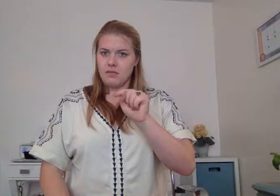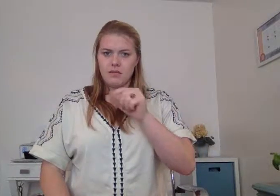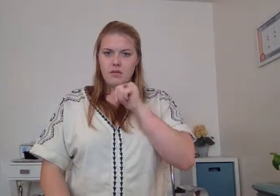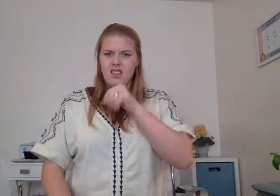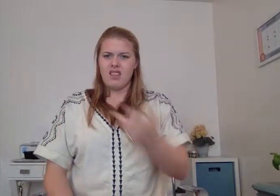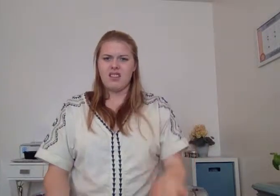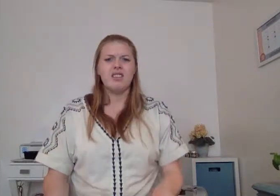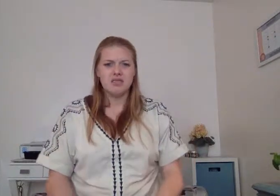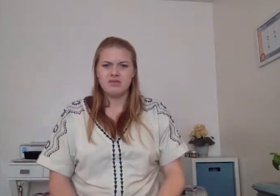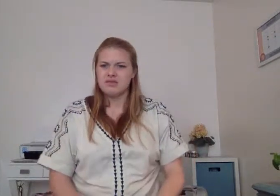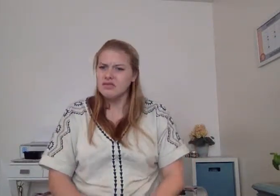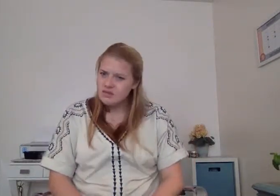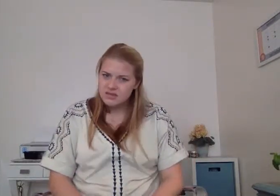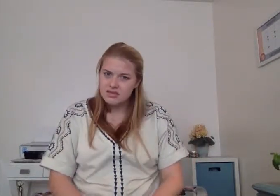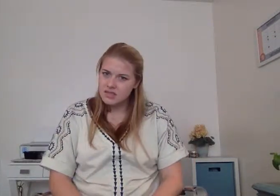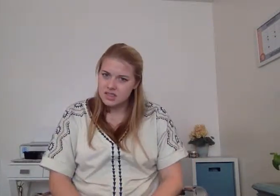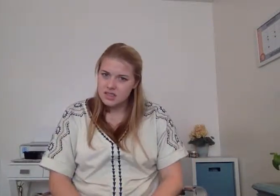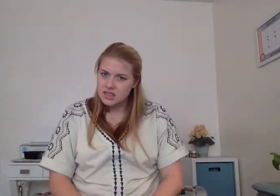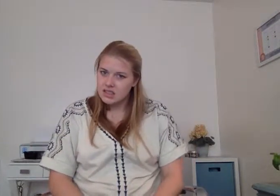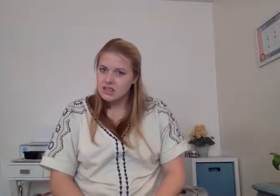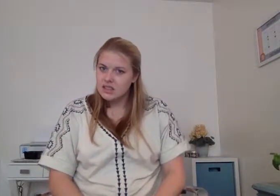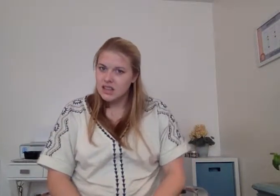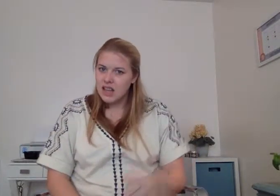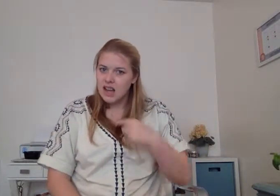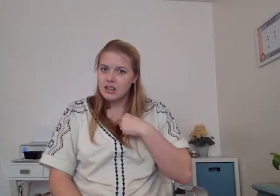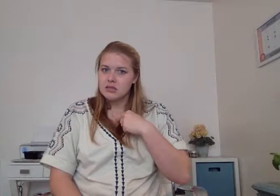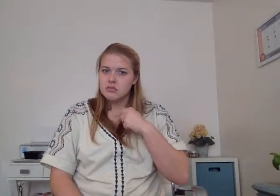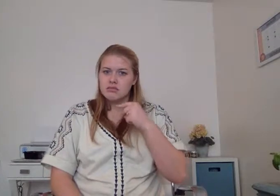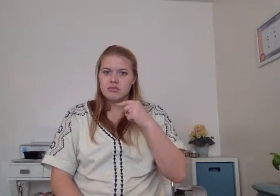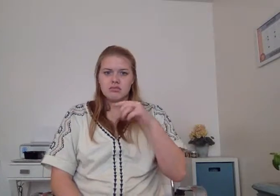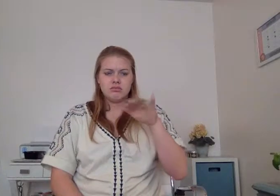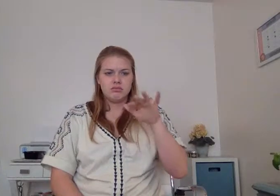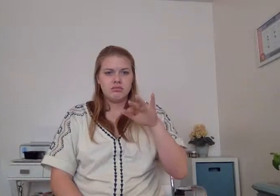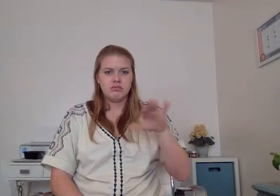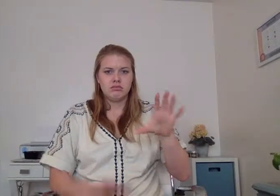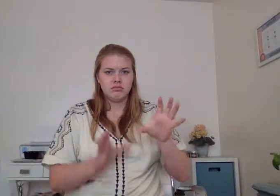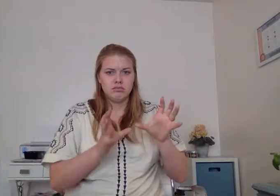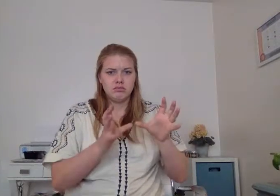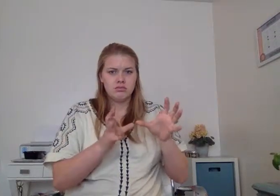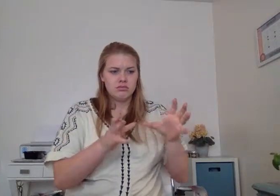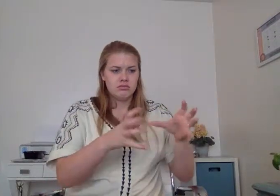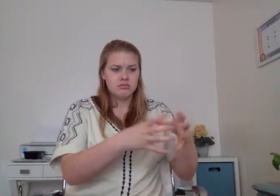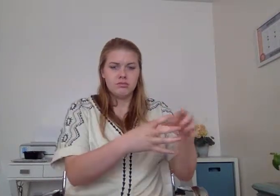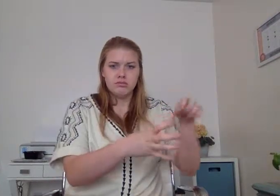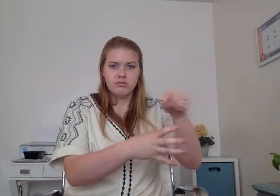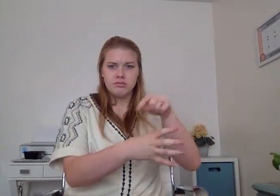Apparently, I am among the ranks of women whose expressions are seen as too